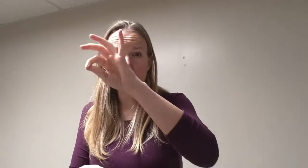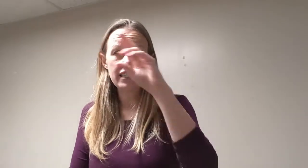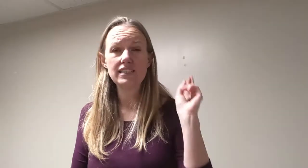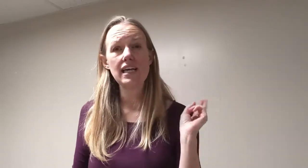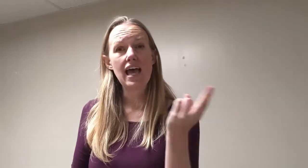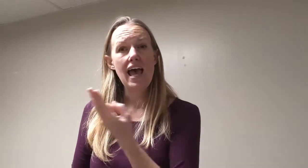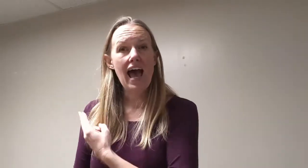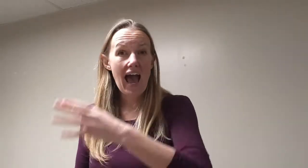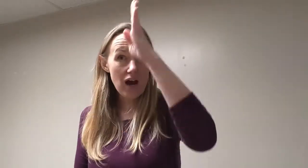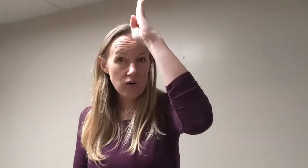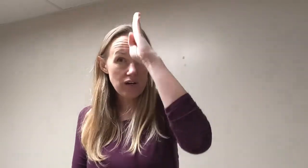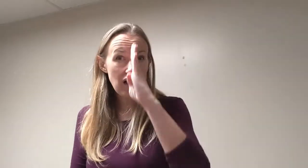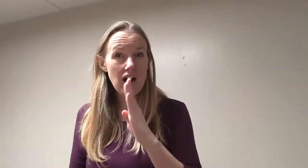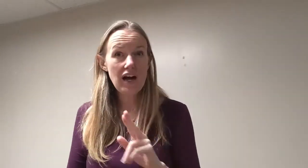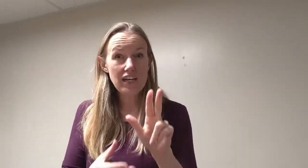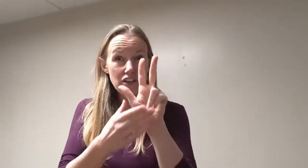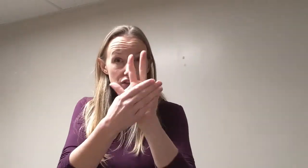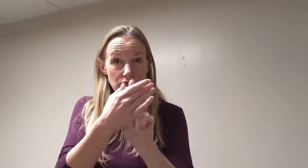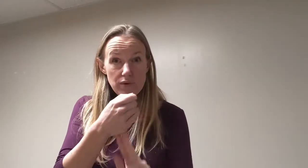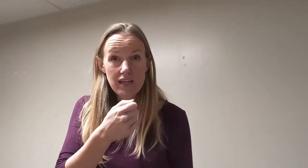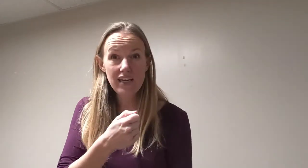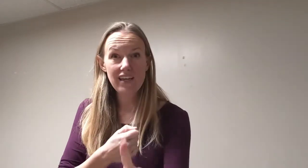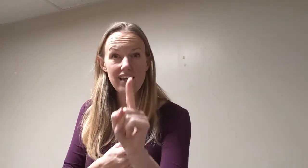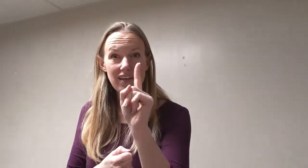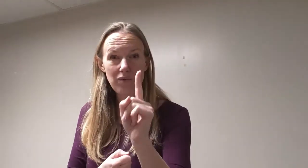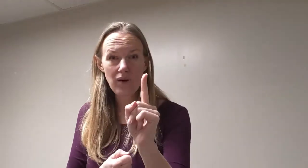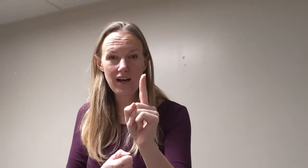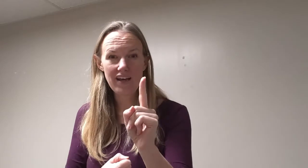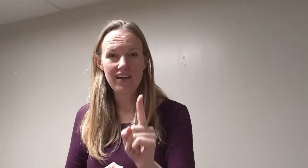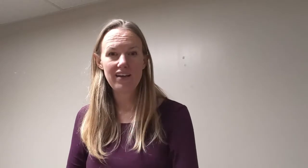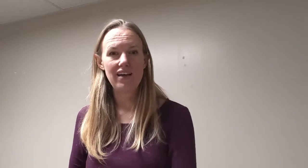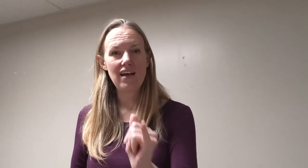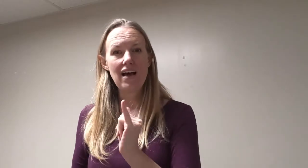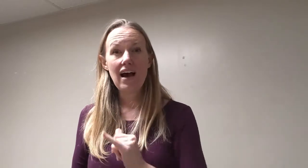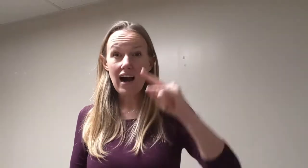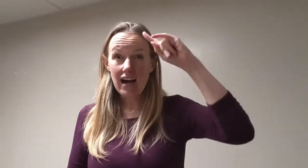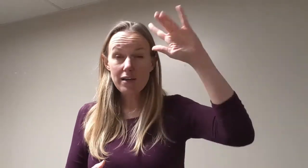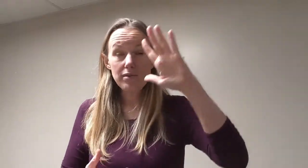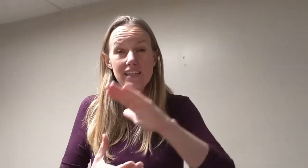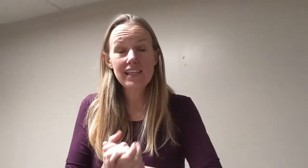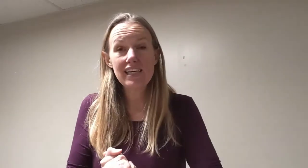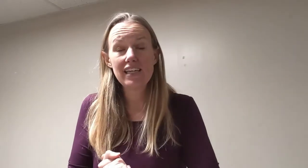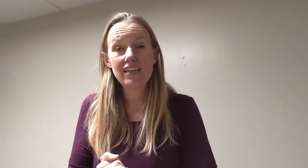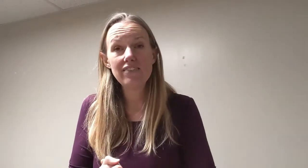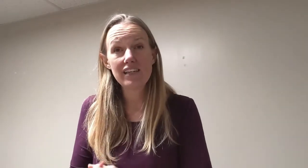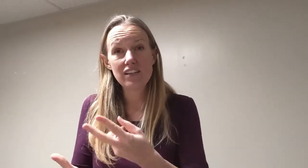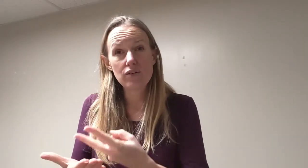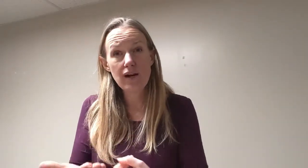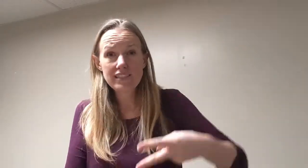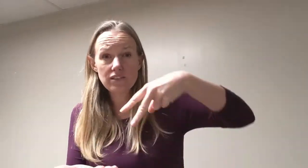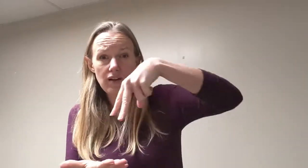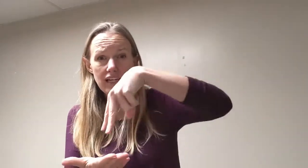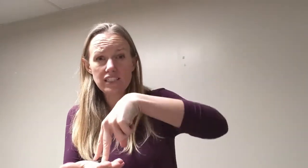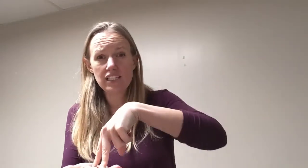Spirit, our God, 3 in 1. I believe in the